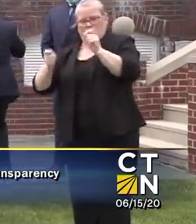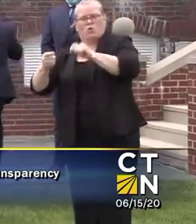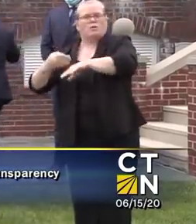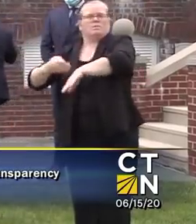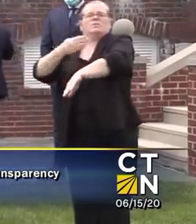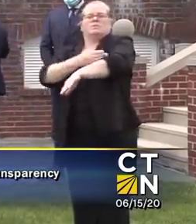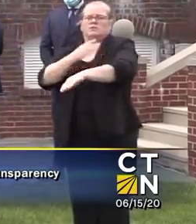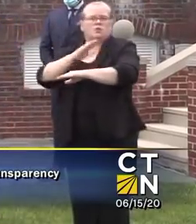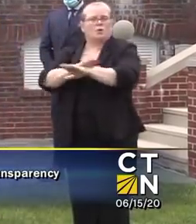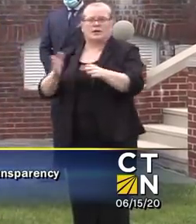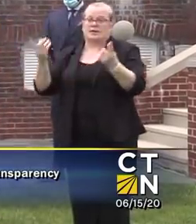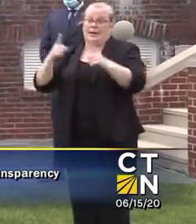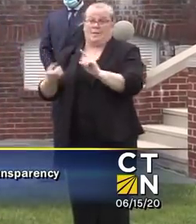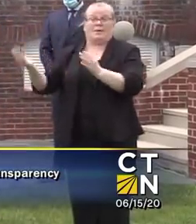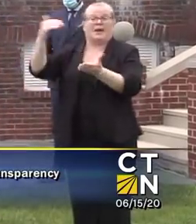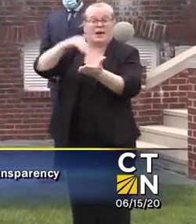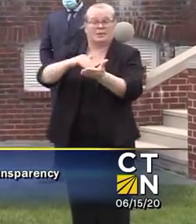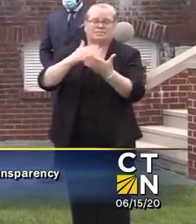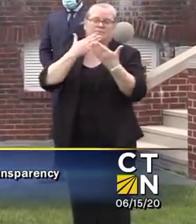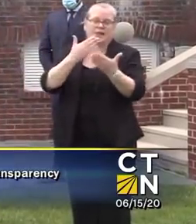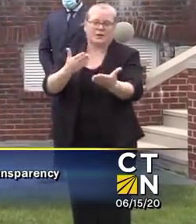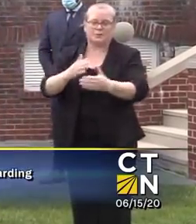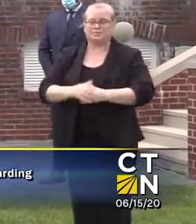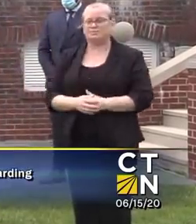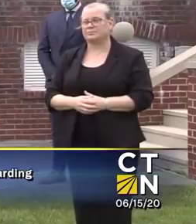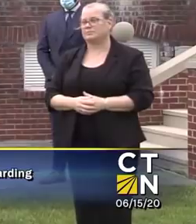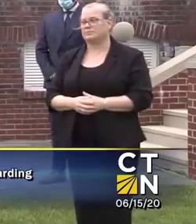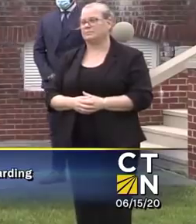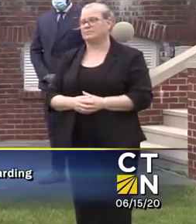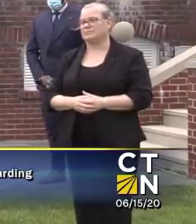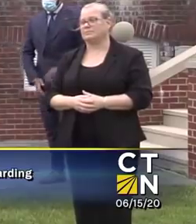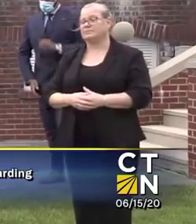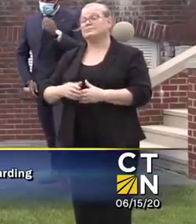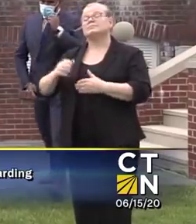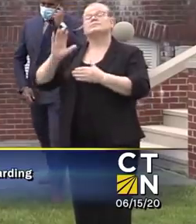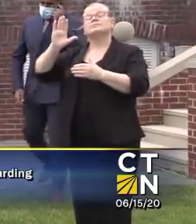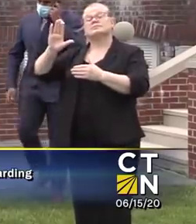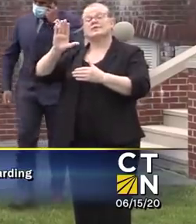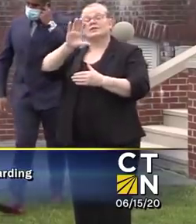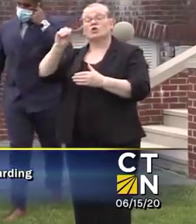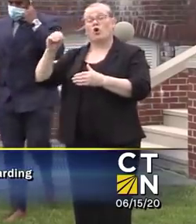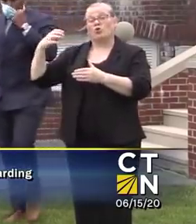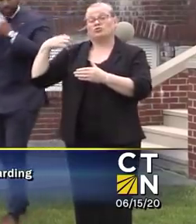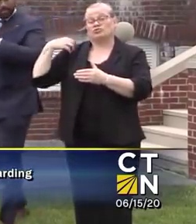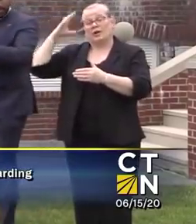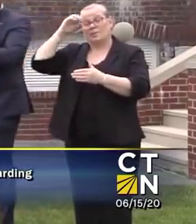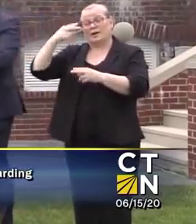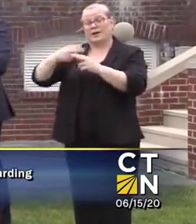Thank you, Joe. And Joe's co-chairman is Senator Dennis Bradley. Dennis? Thank you very much.